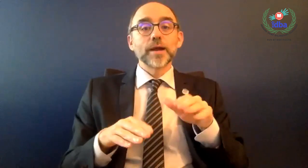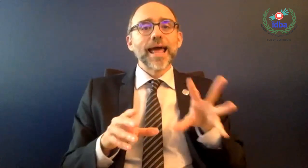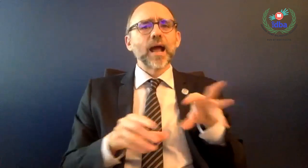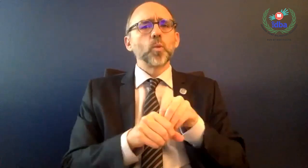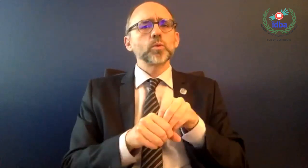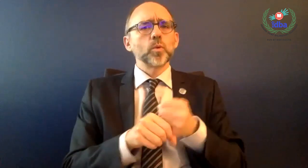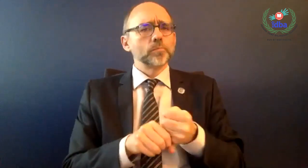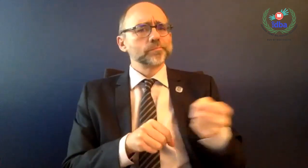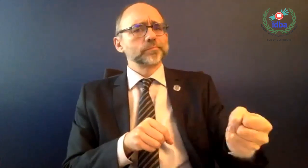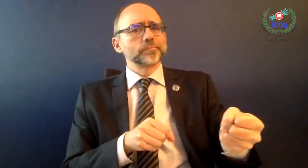inclusive setup.